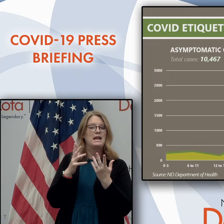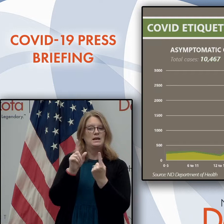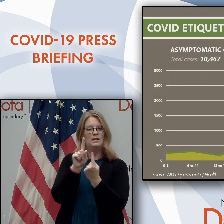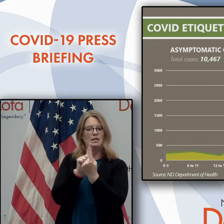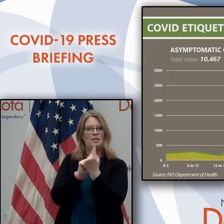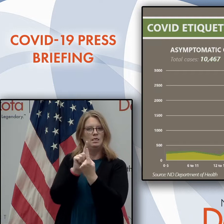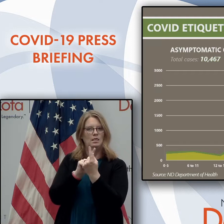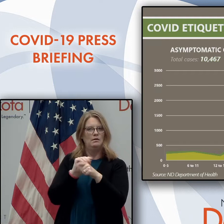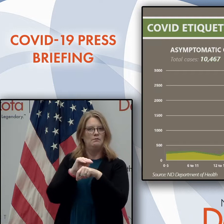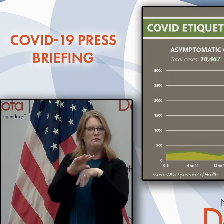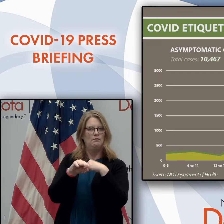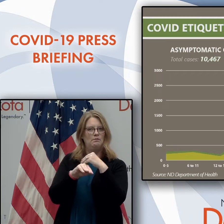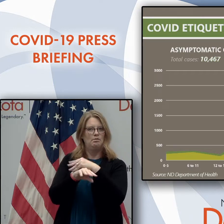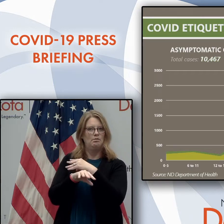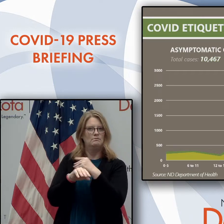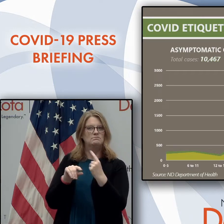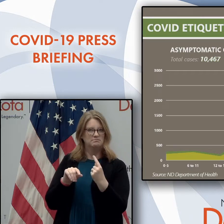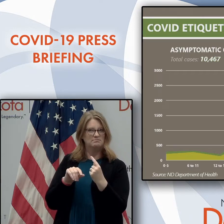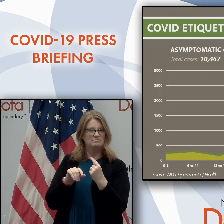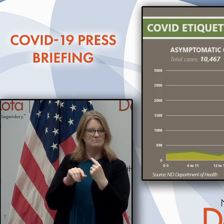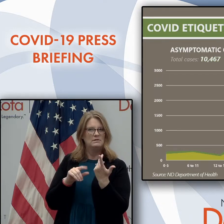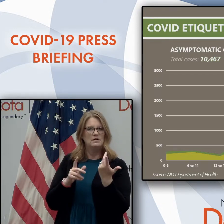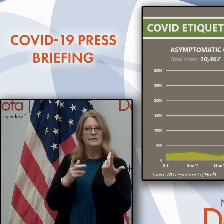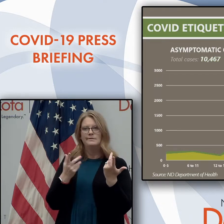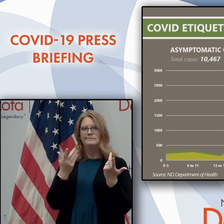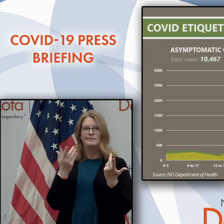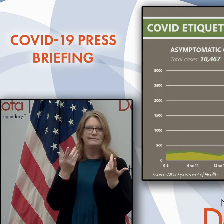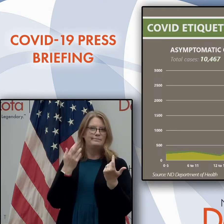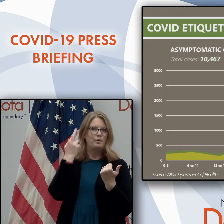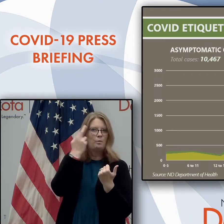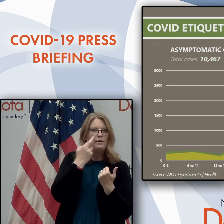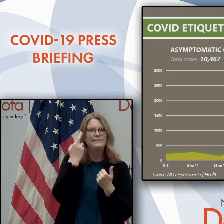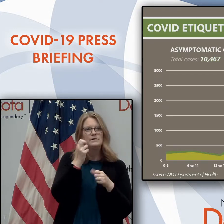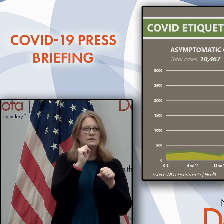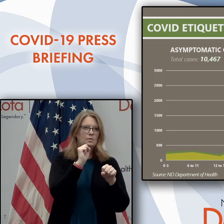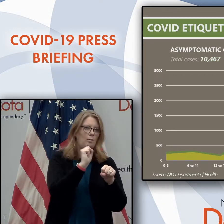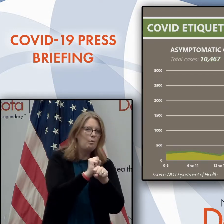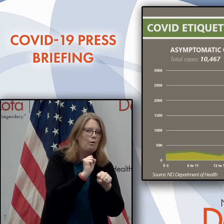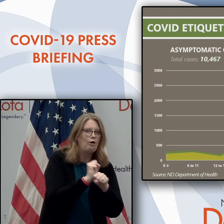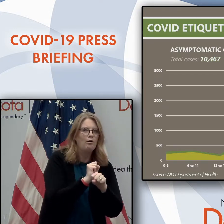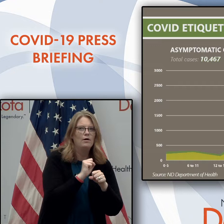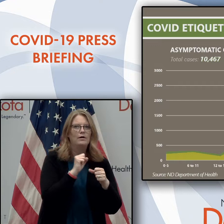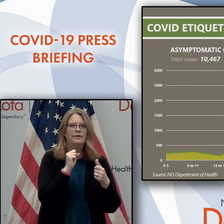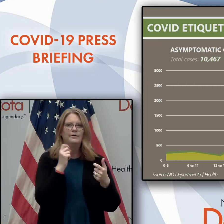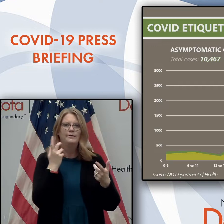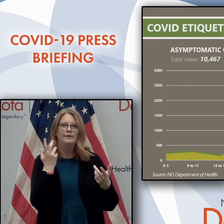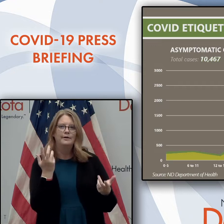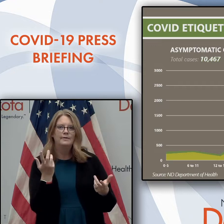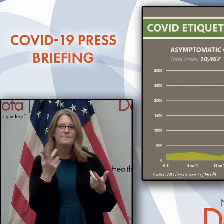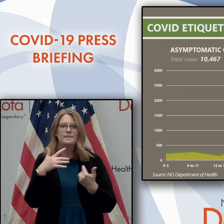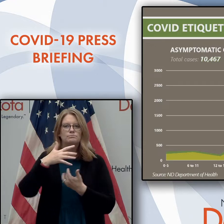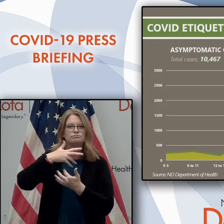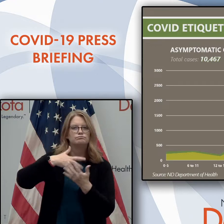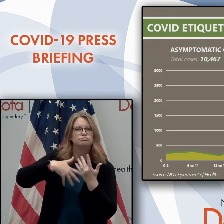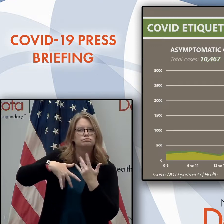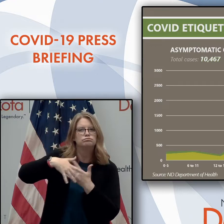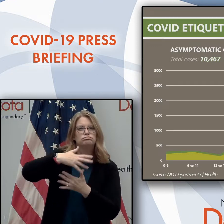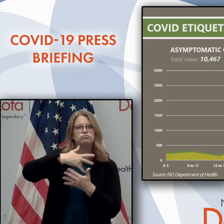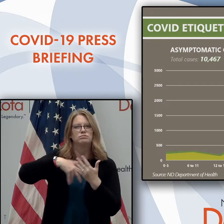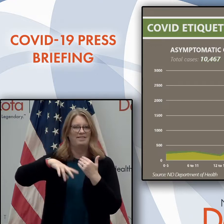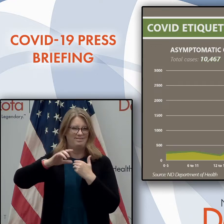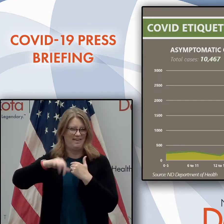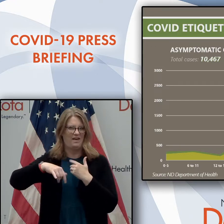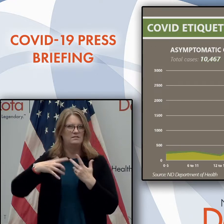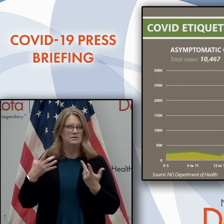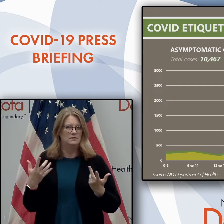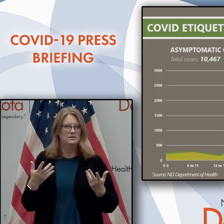transmissible moments, either because of work or occupation or socialization, etc.